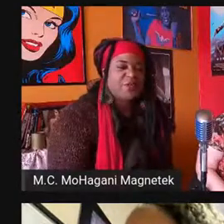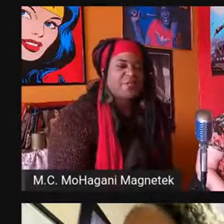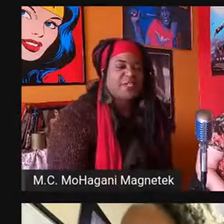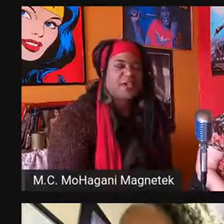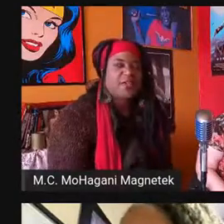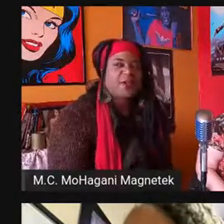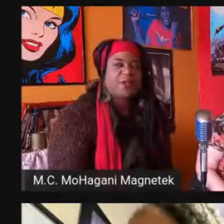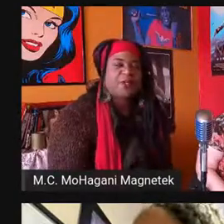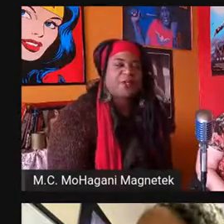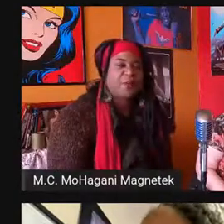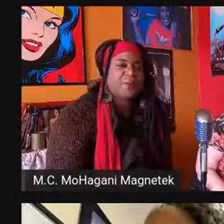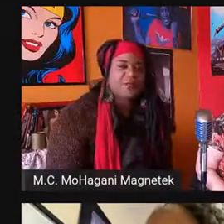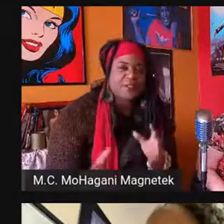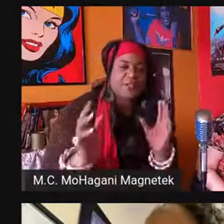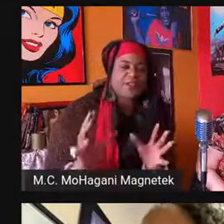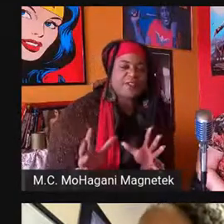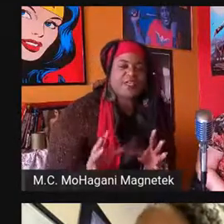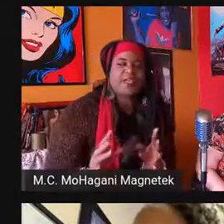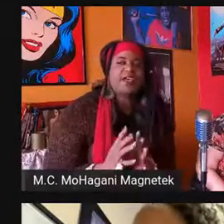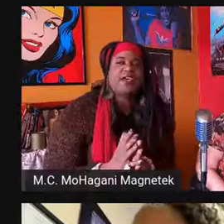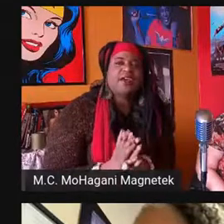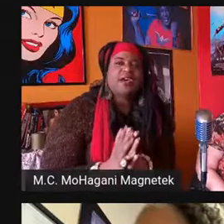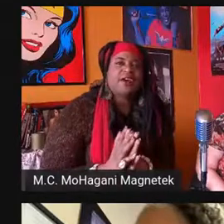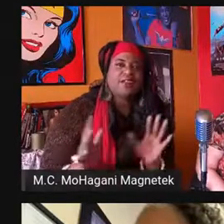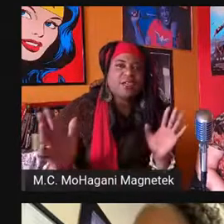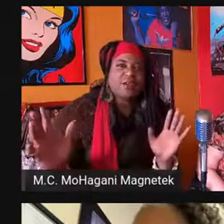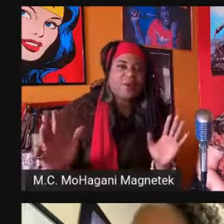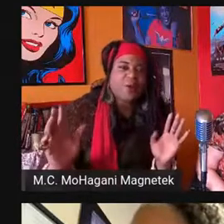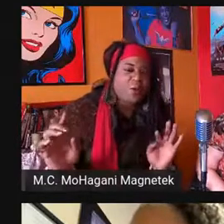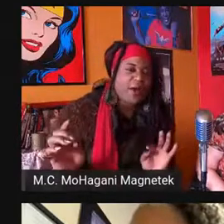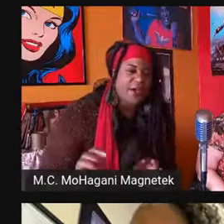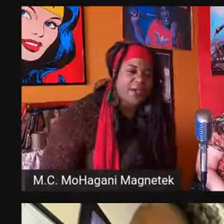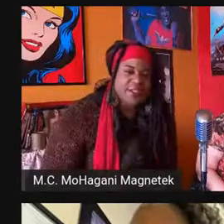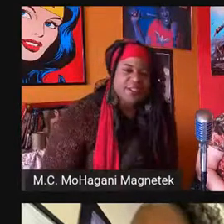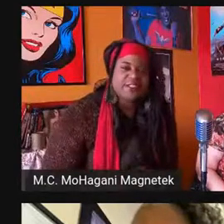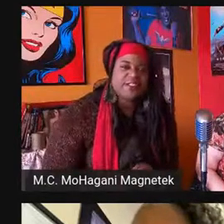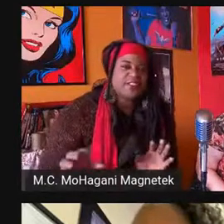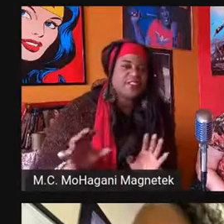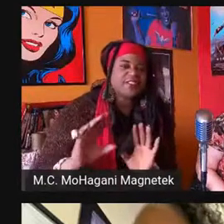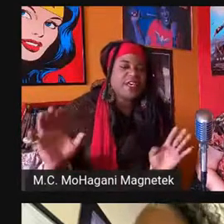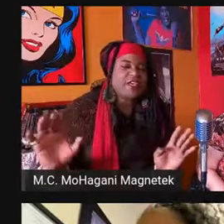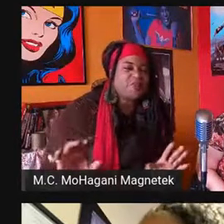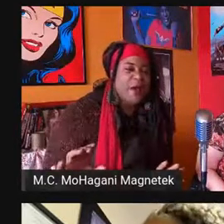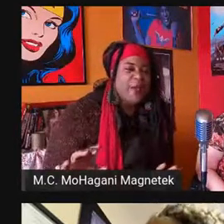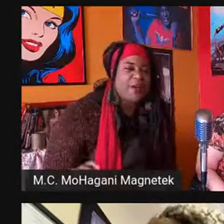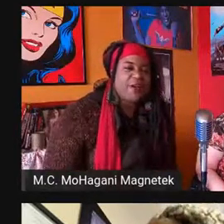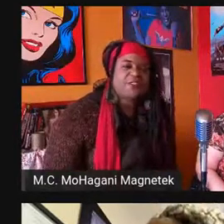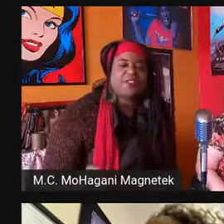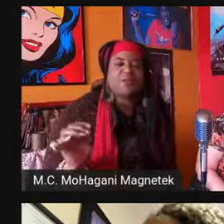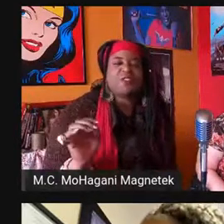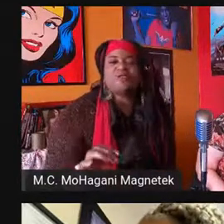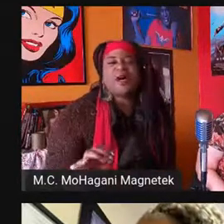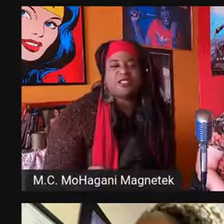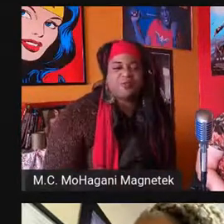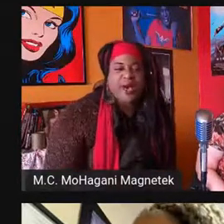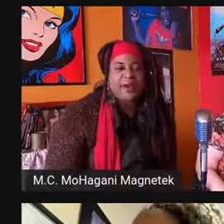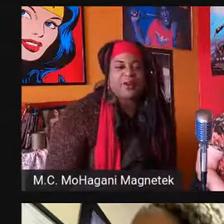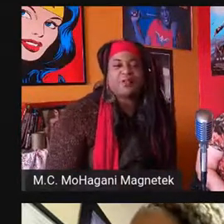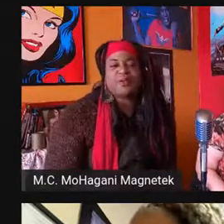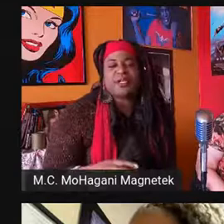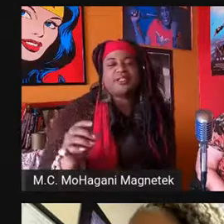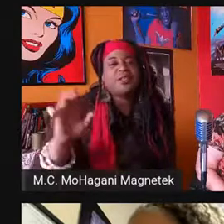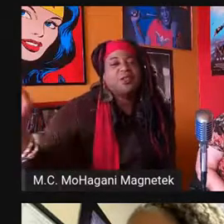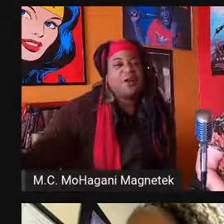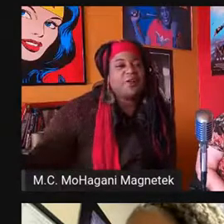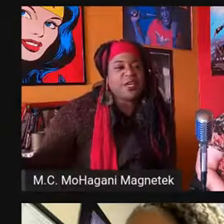the film together and putting composing everything, I was like, oh my goodness, this is like spot on. I said, the reason why it's spot on